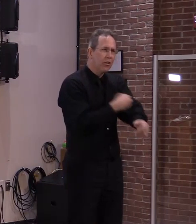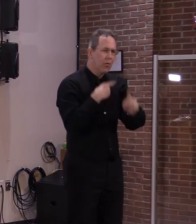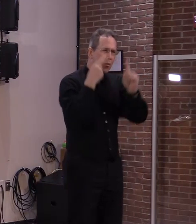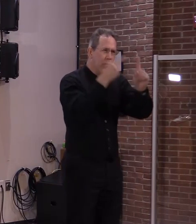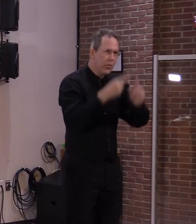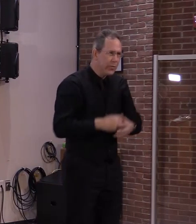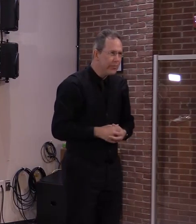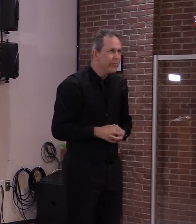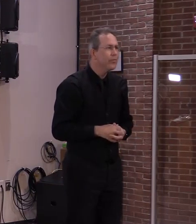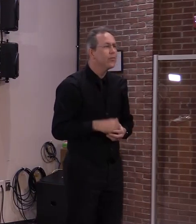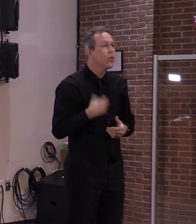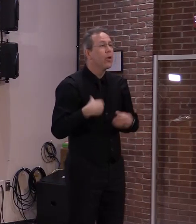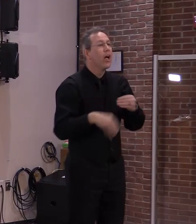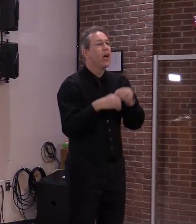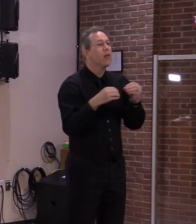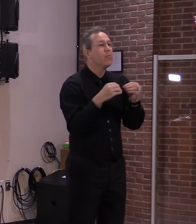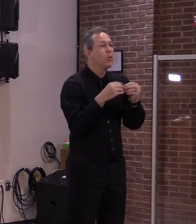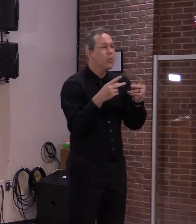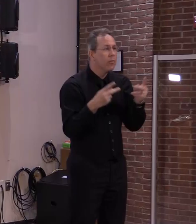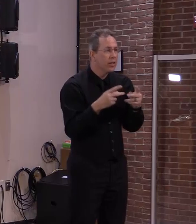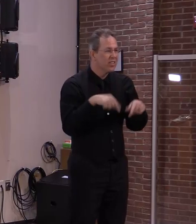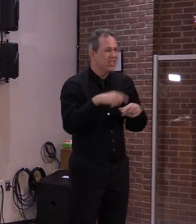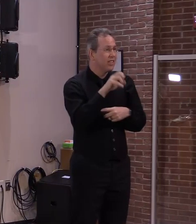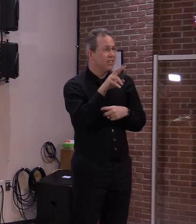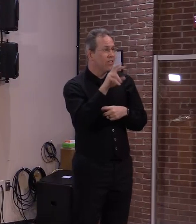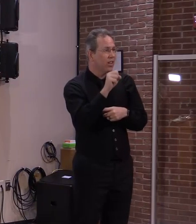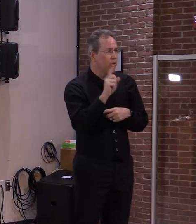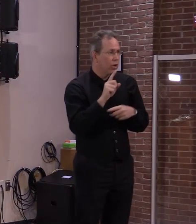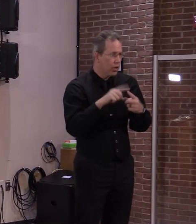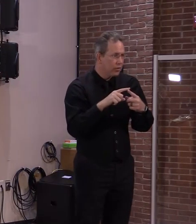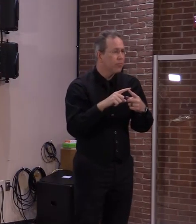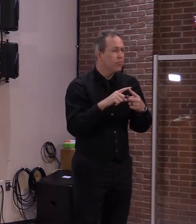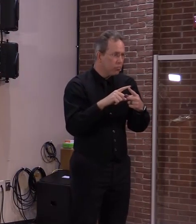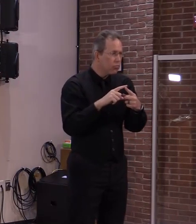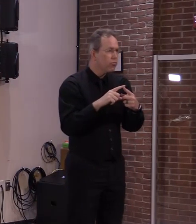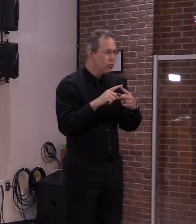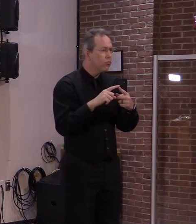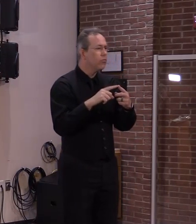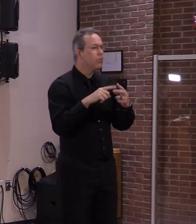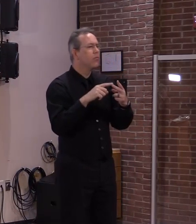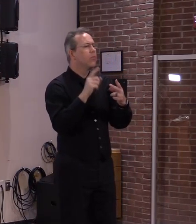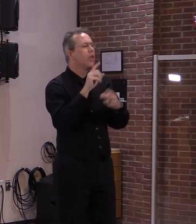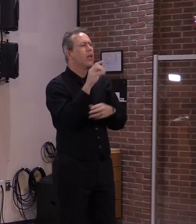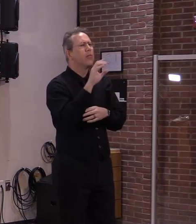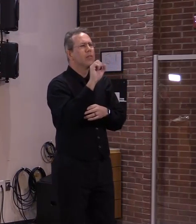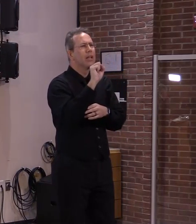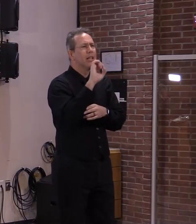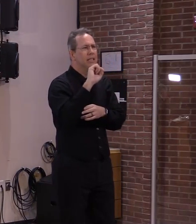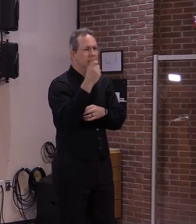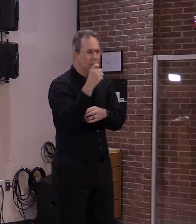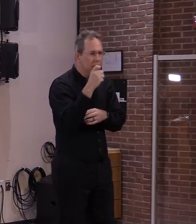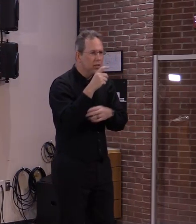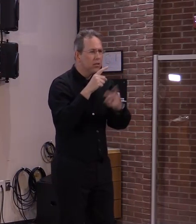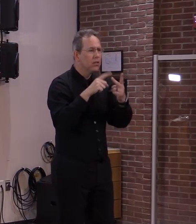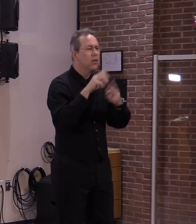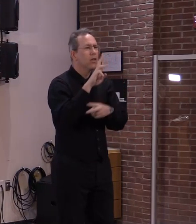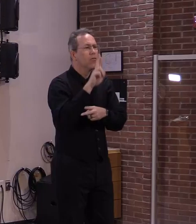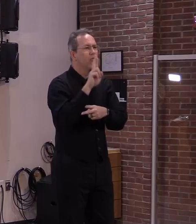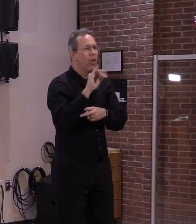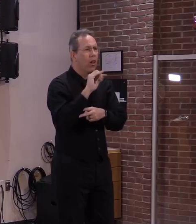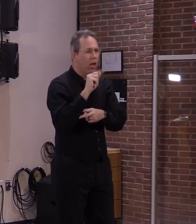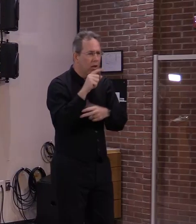locations. This week, CVS will add locations in Essex, Rutland, and Williston. And starting April 5th, you can make your